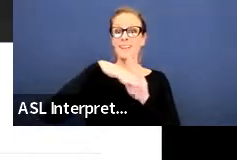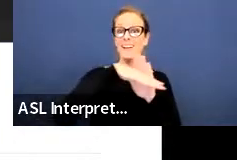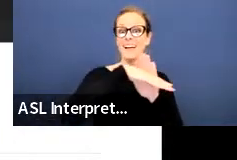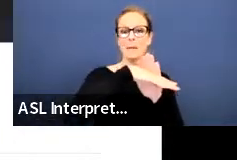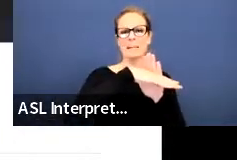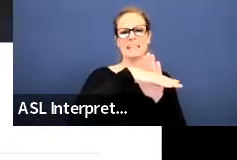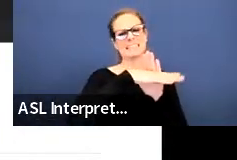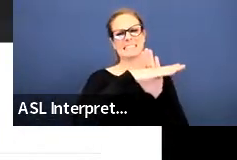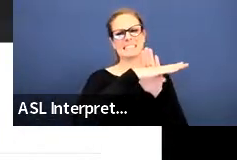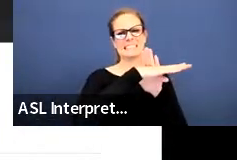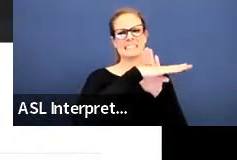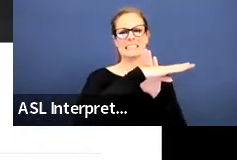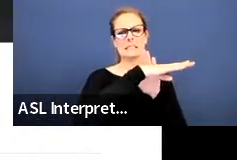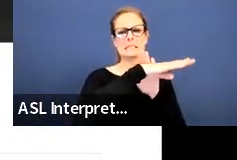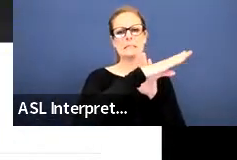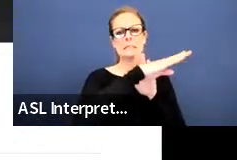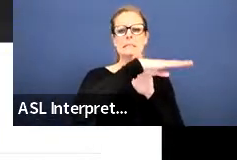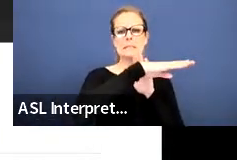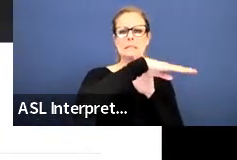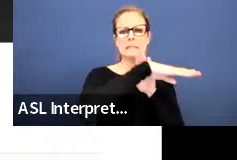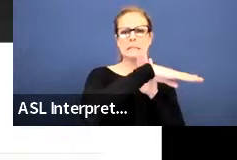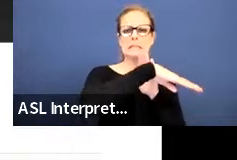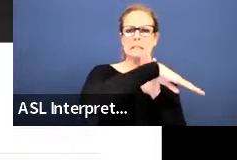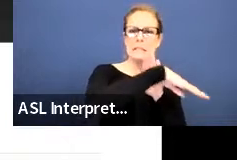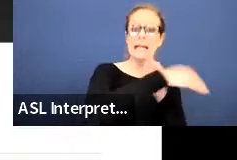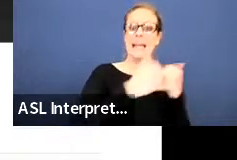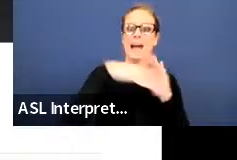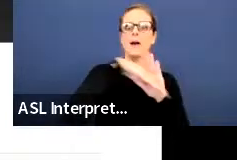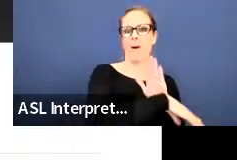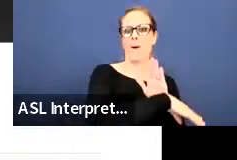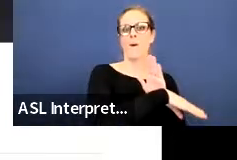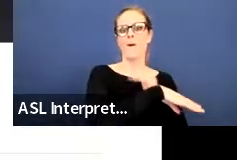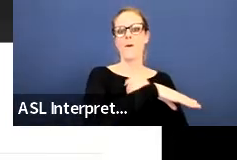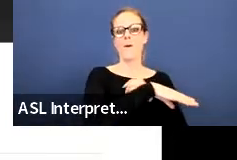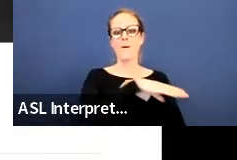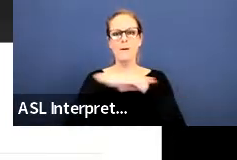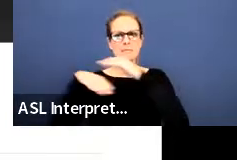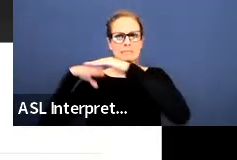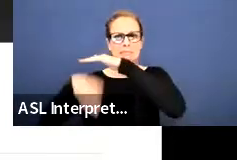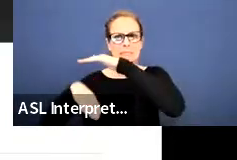seems to have picked up, and we are quite a bit lower, down under